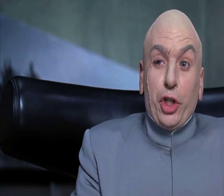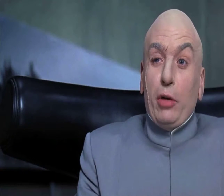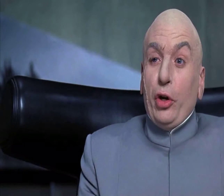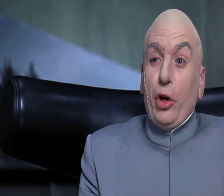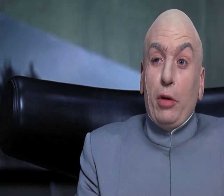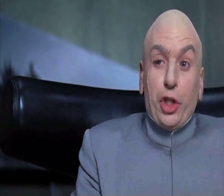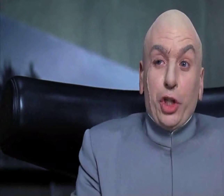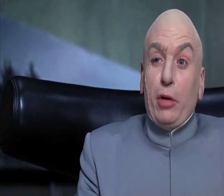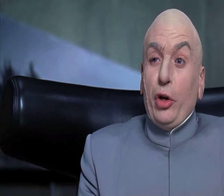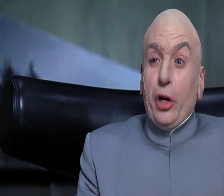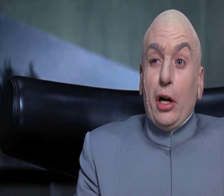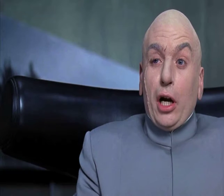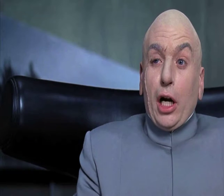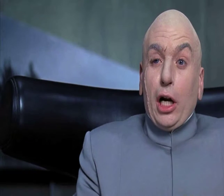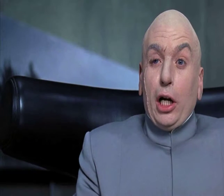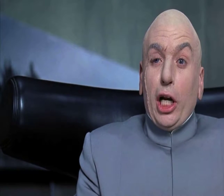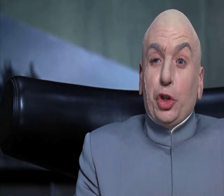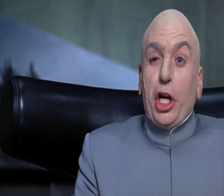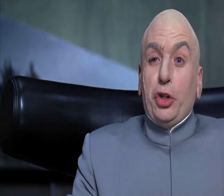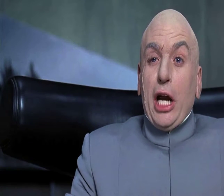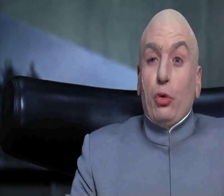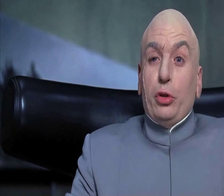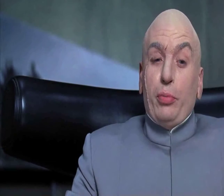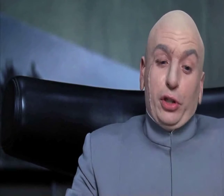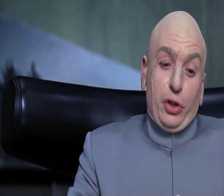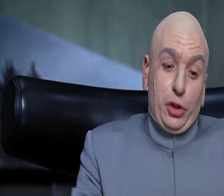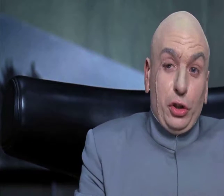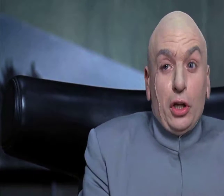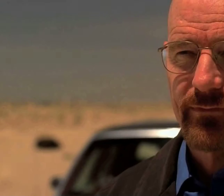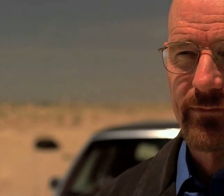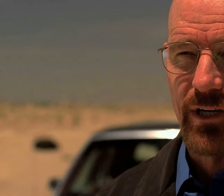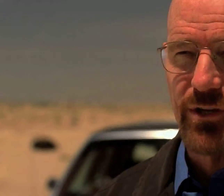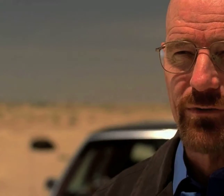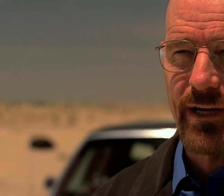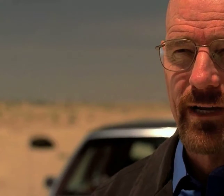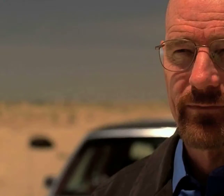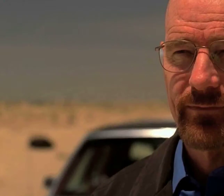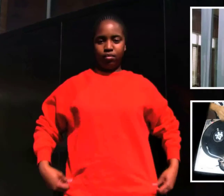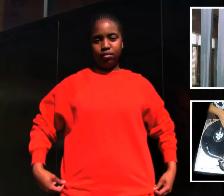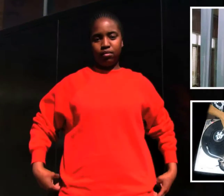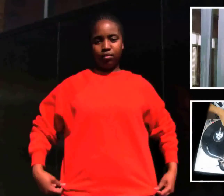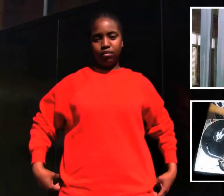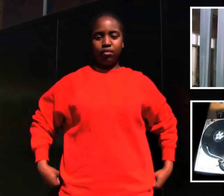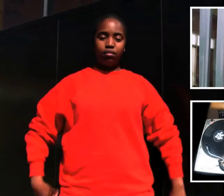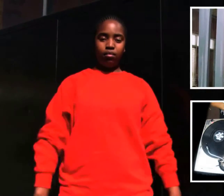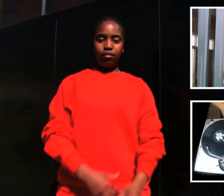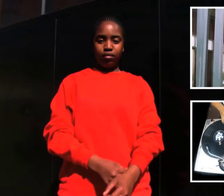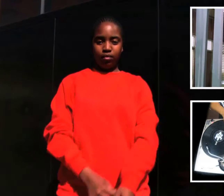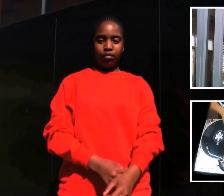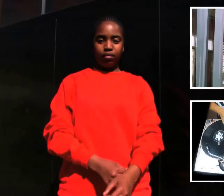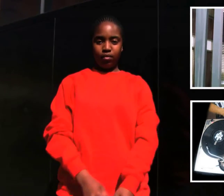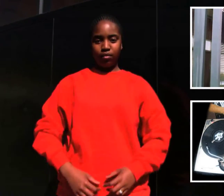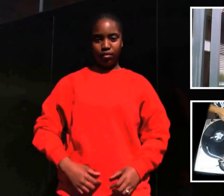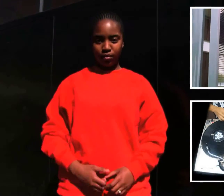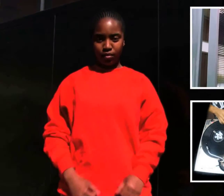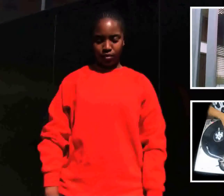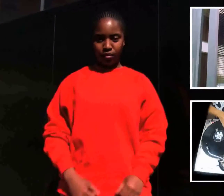Gentlemen, gentlemen, gentlemen, gentlemen, let's get down to business. Are you ready?